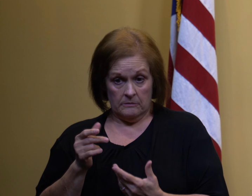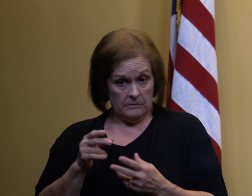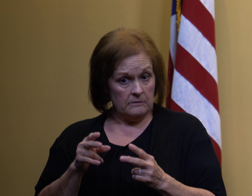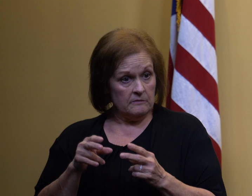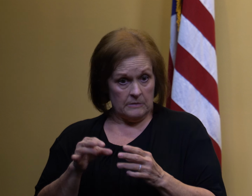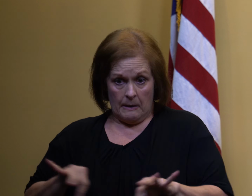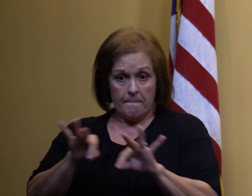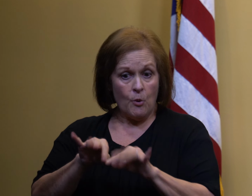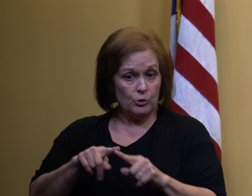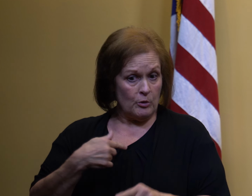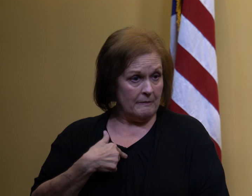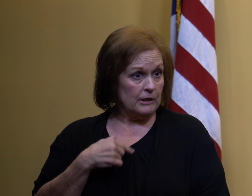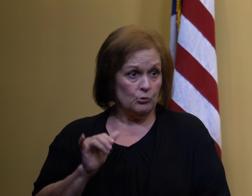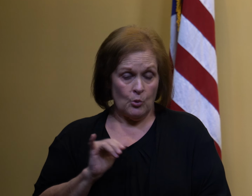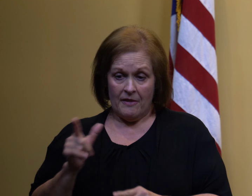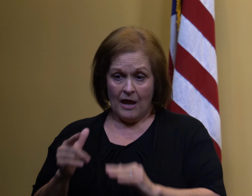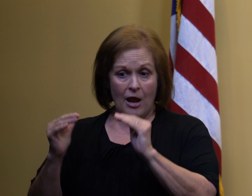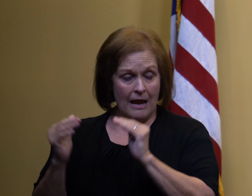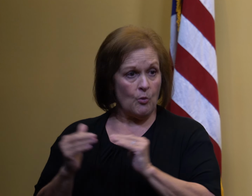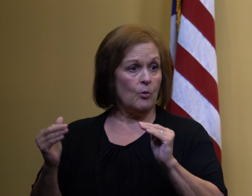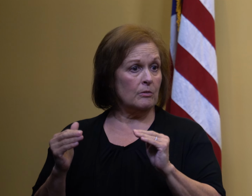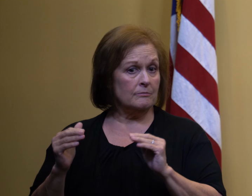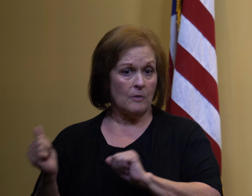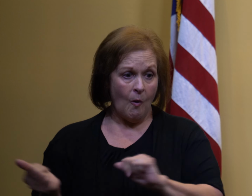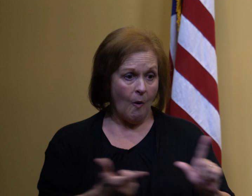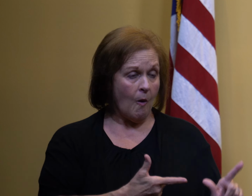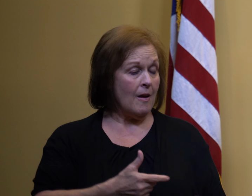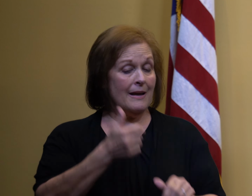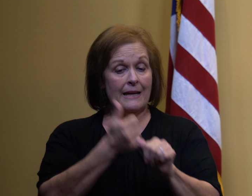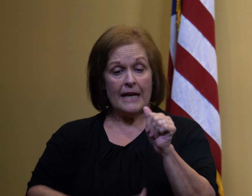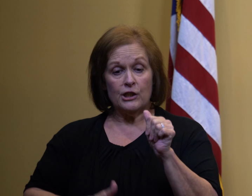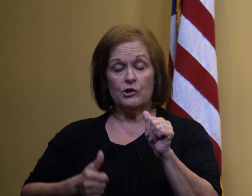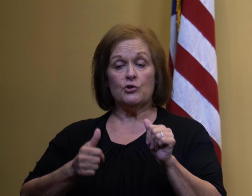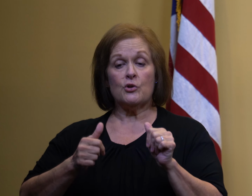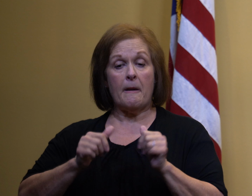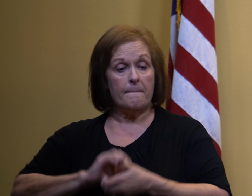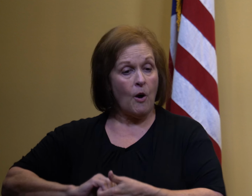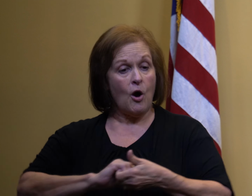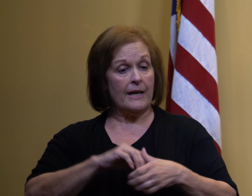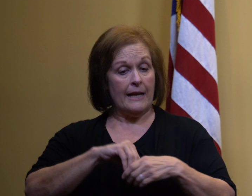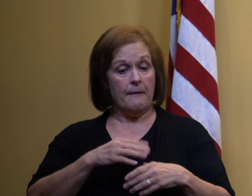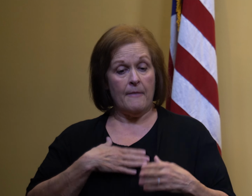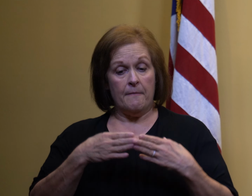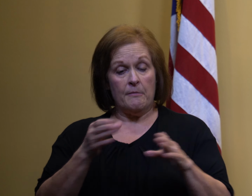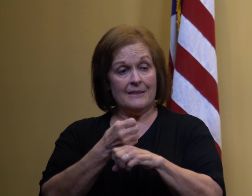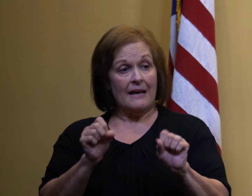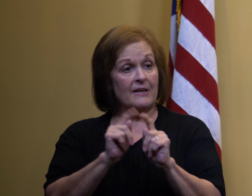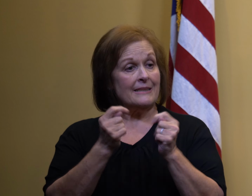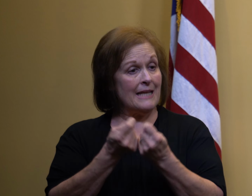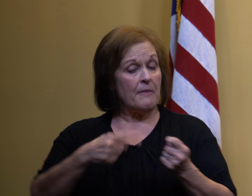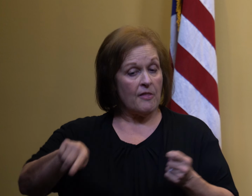is no less. They are equally as important. Every single partner within my public safety team is